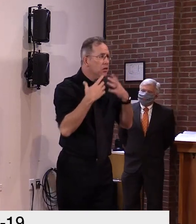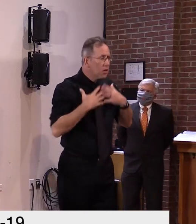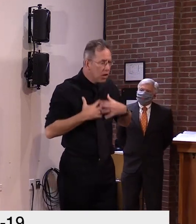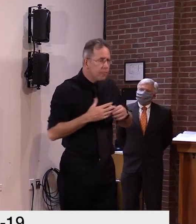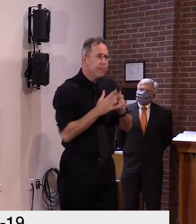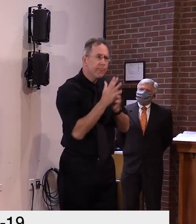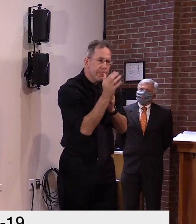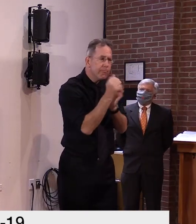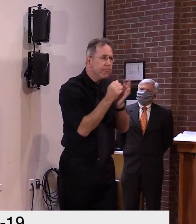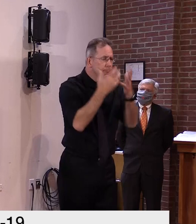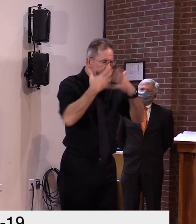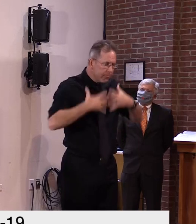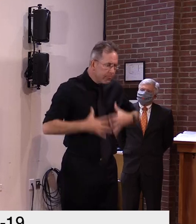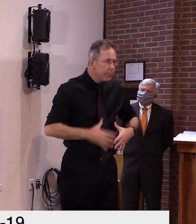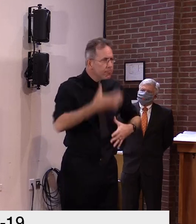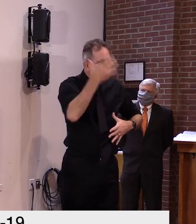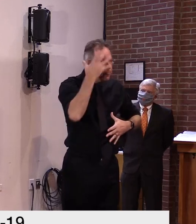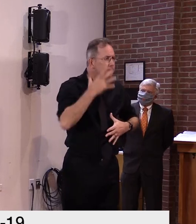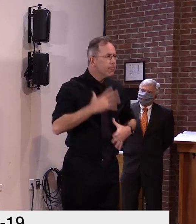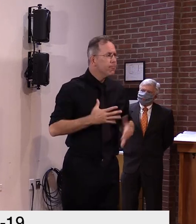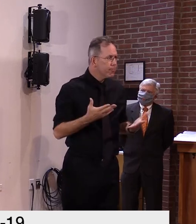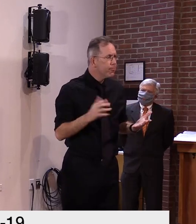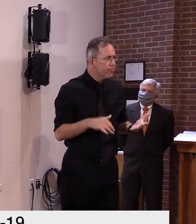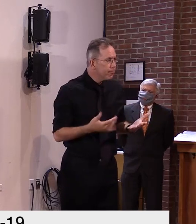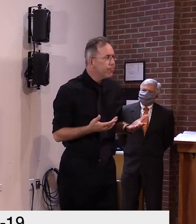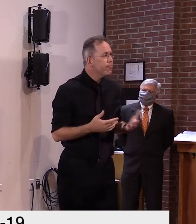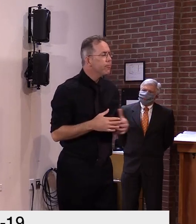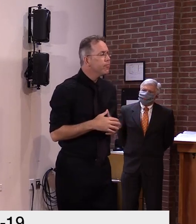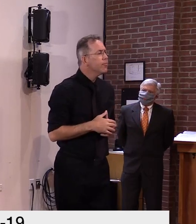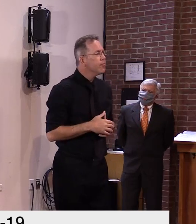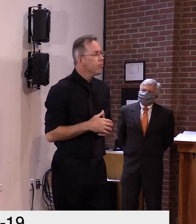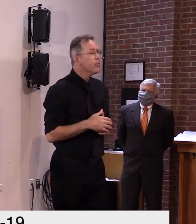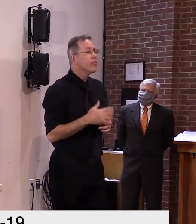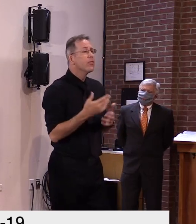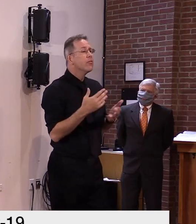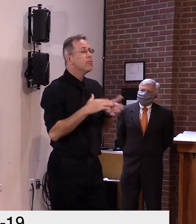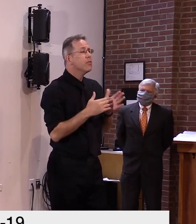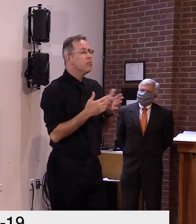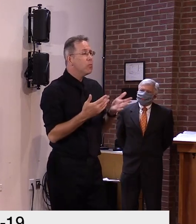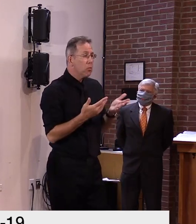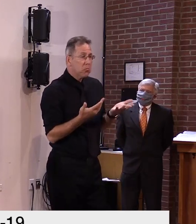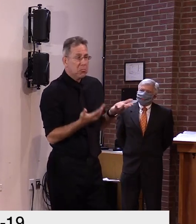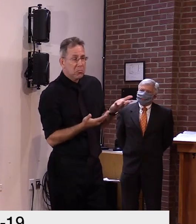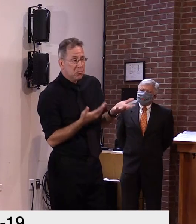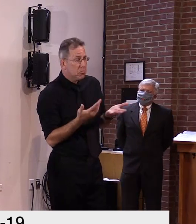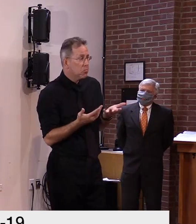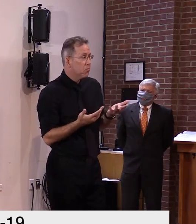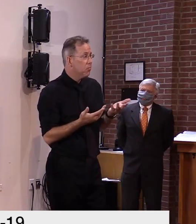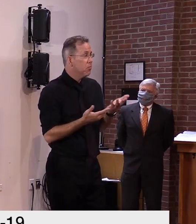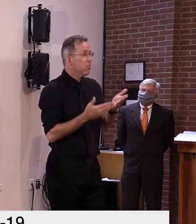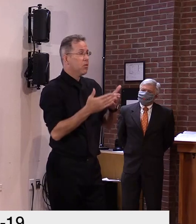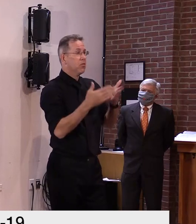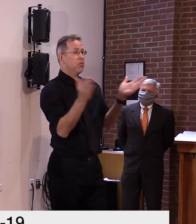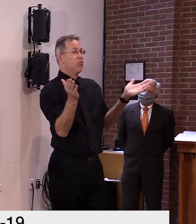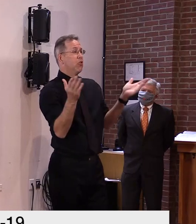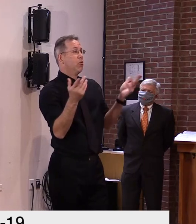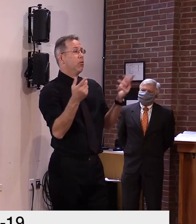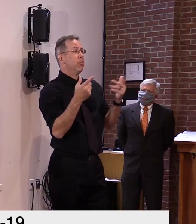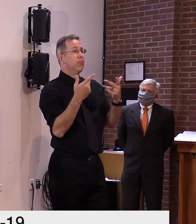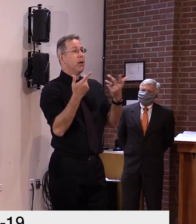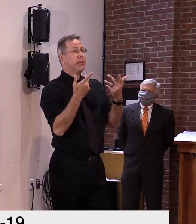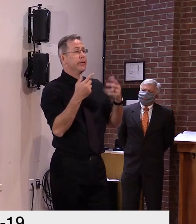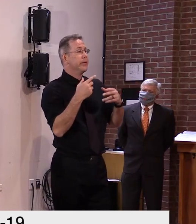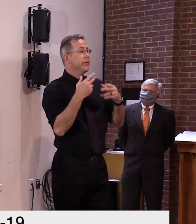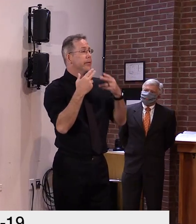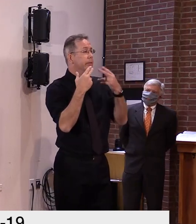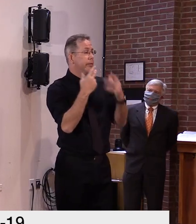with, we don't really have instances of the public either entering a hospital for admission or being